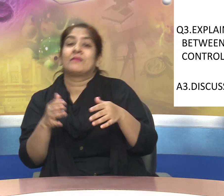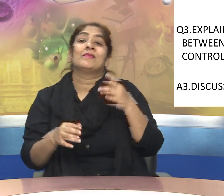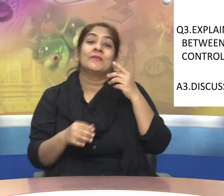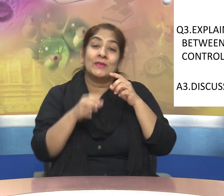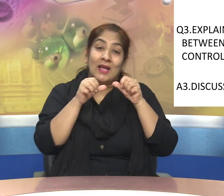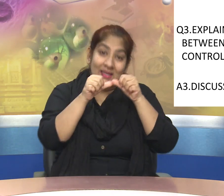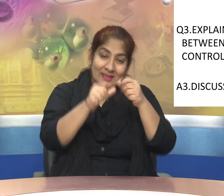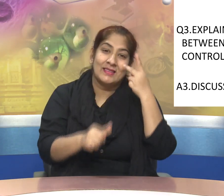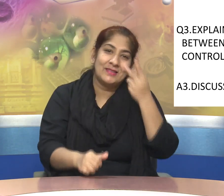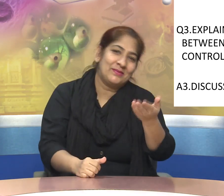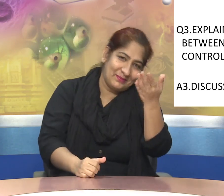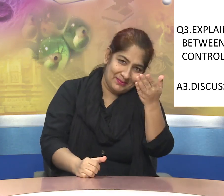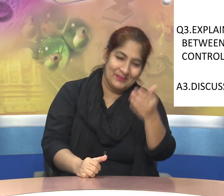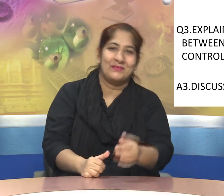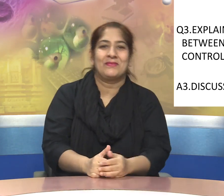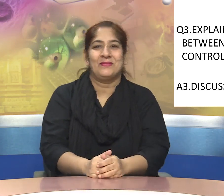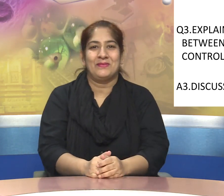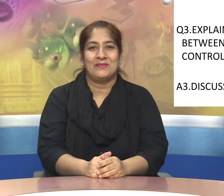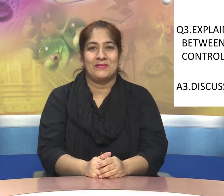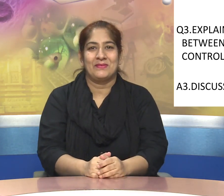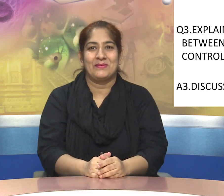Answer can be seen in this same video.